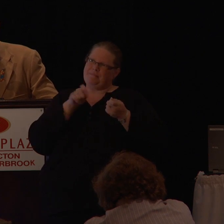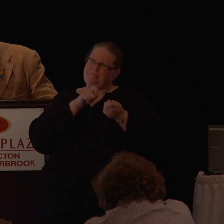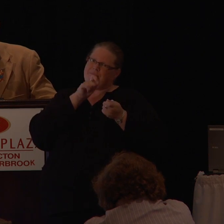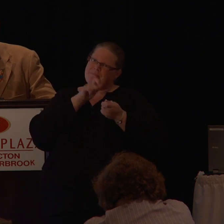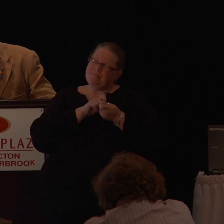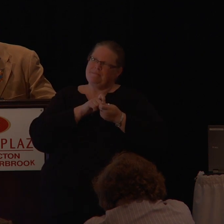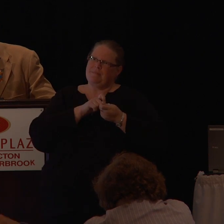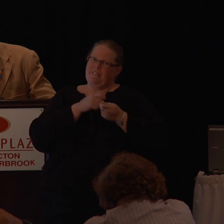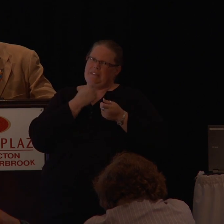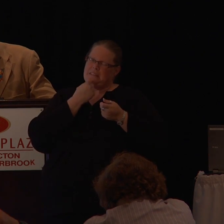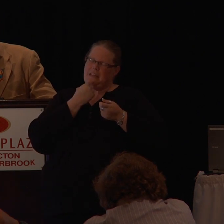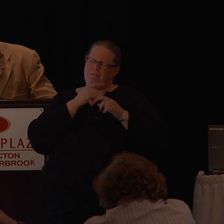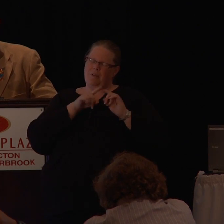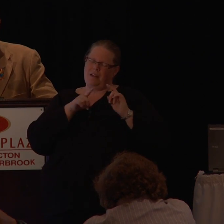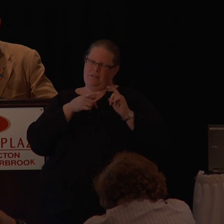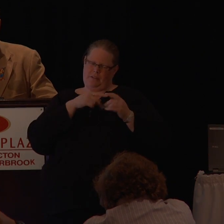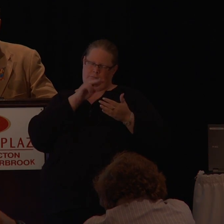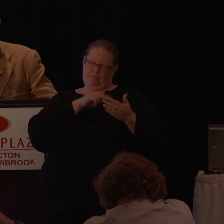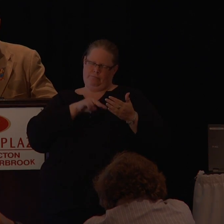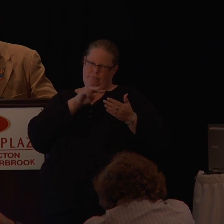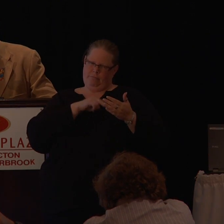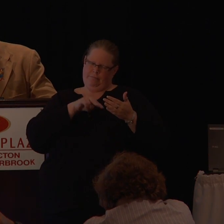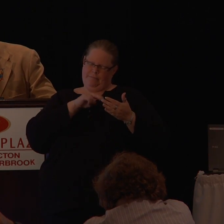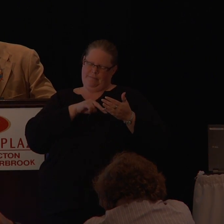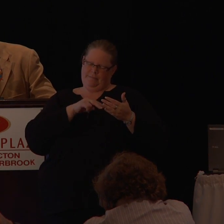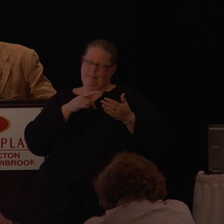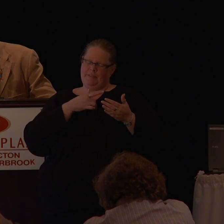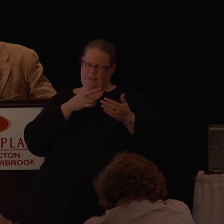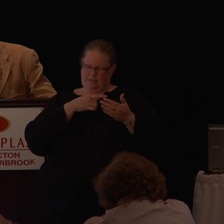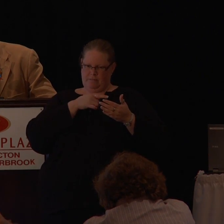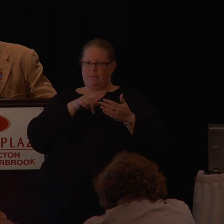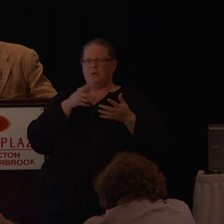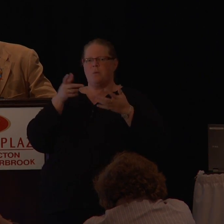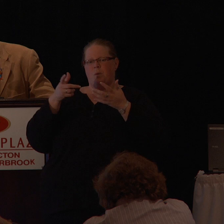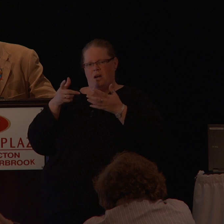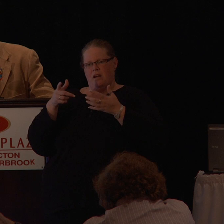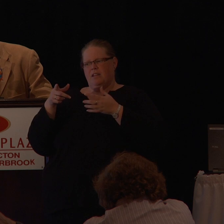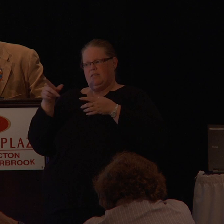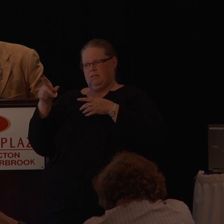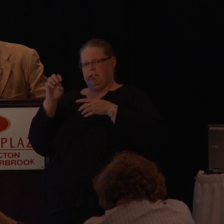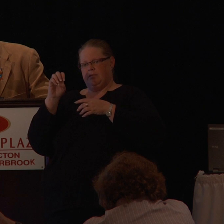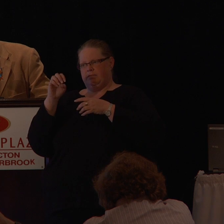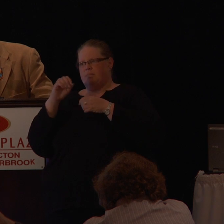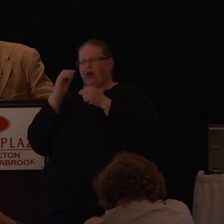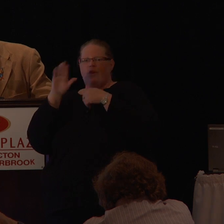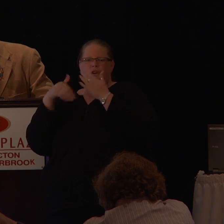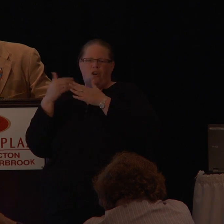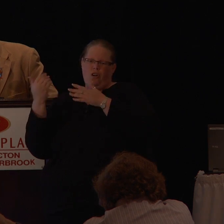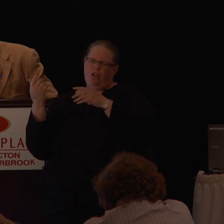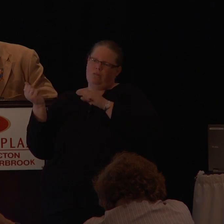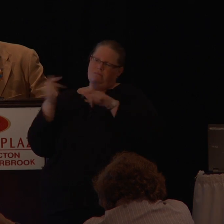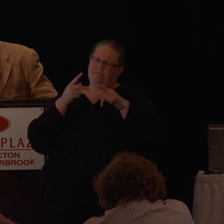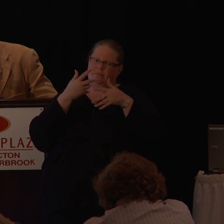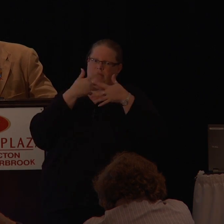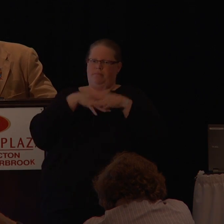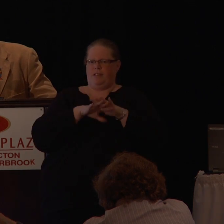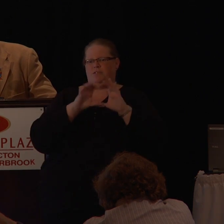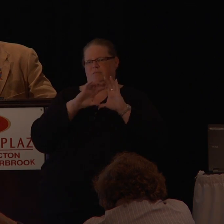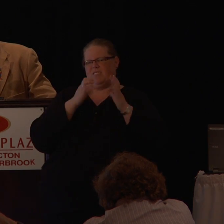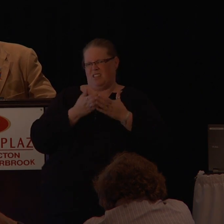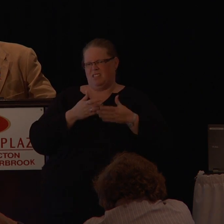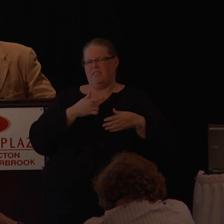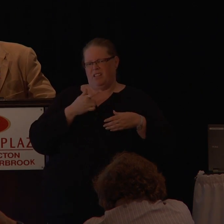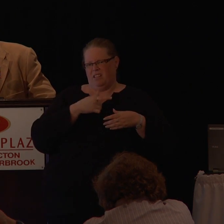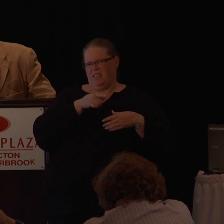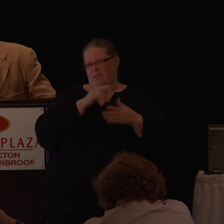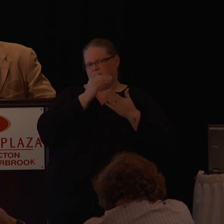see when it adds up is just another drumbeat to return to the mainstream classroom for everybody. And what I see are sections which I